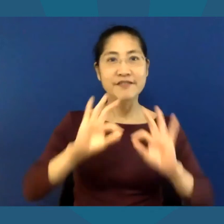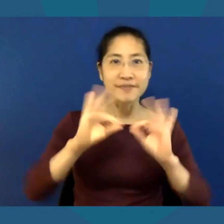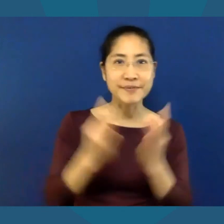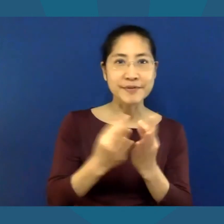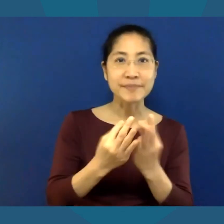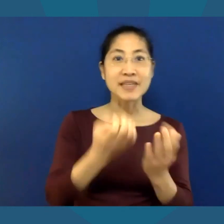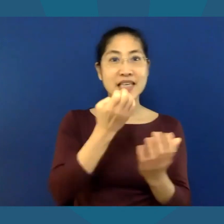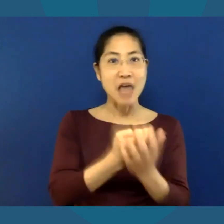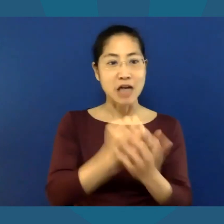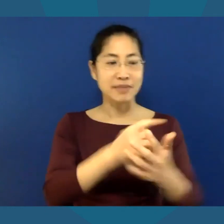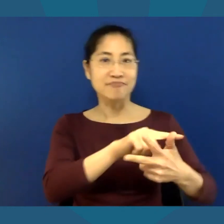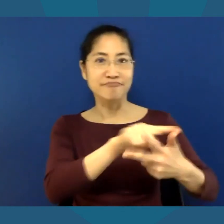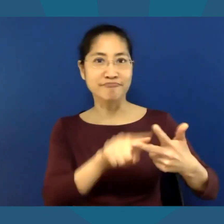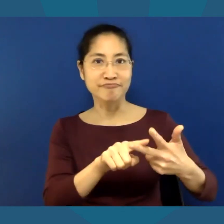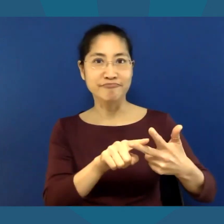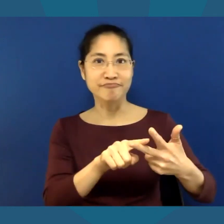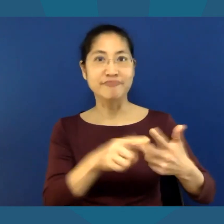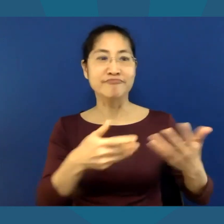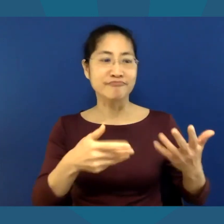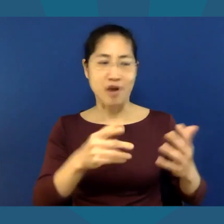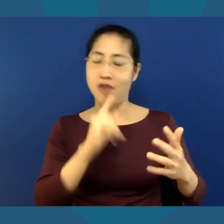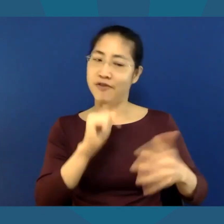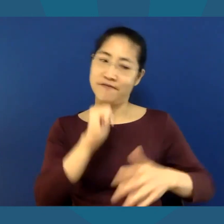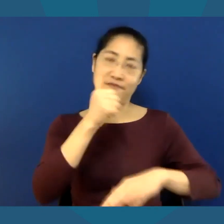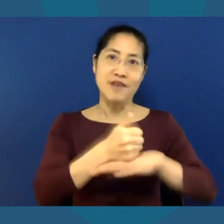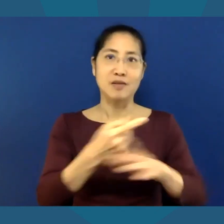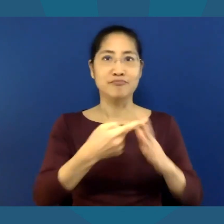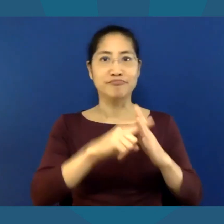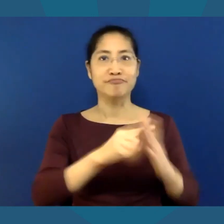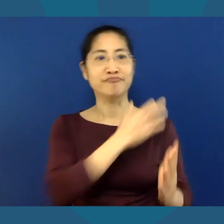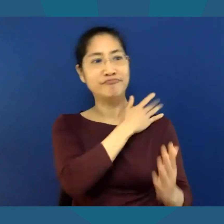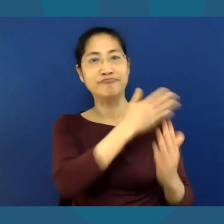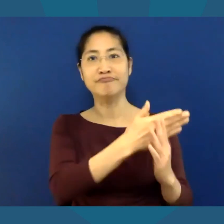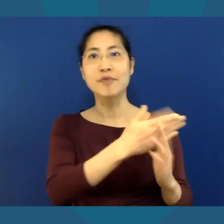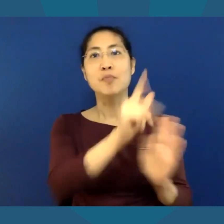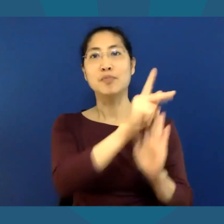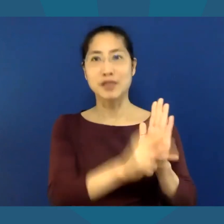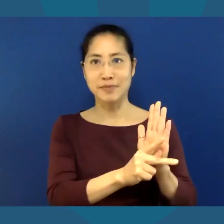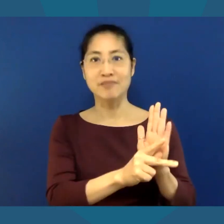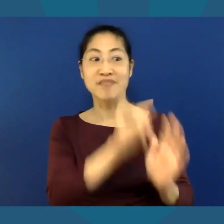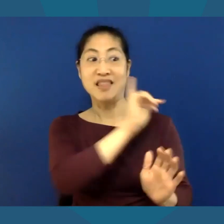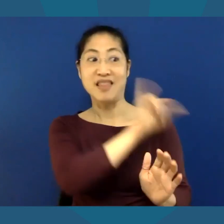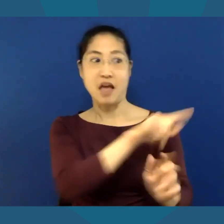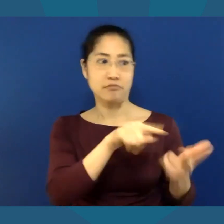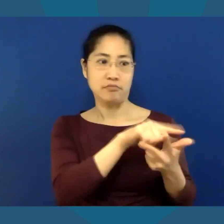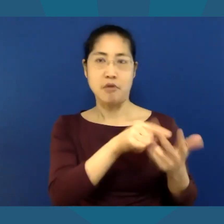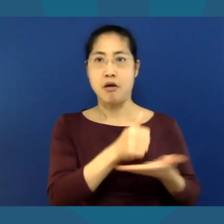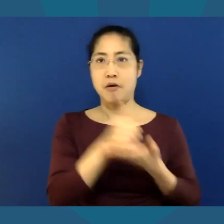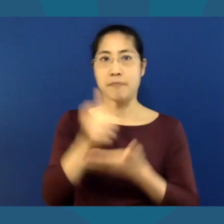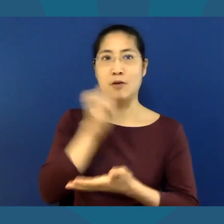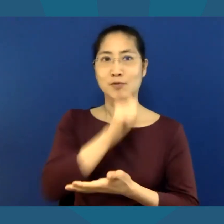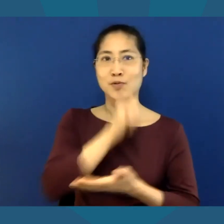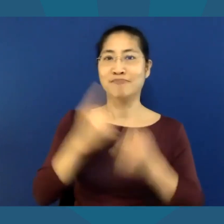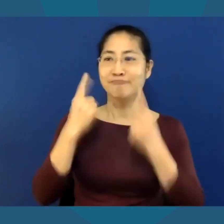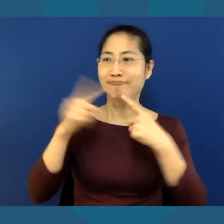Faith, family, and a free economy are the founding principles that have made Arizona prosper